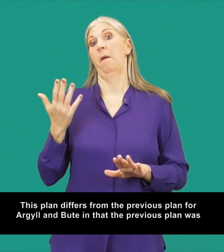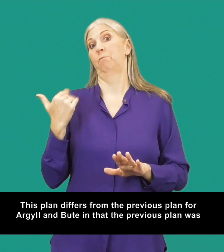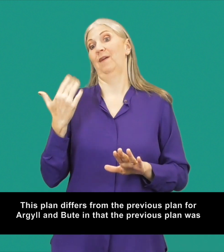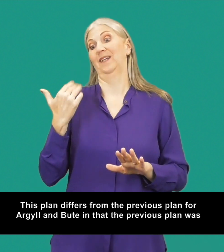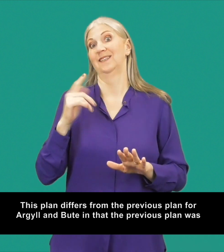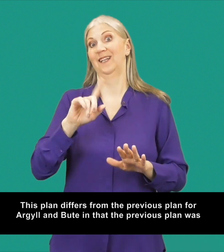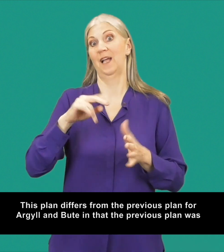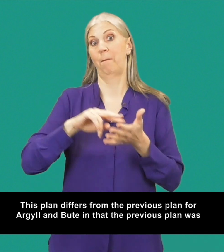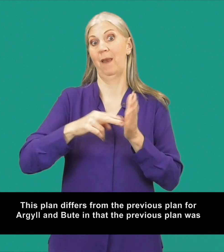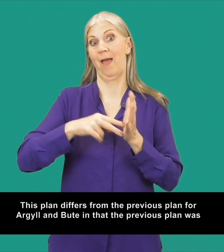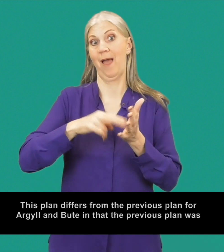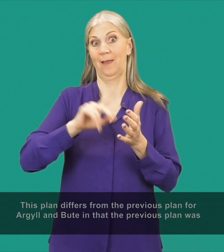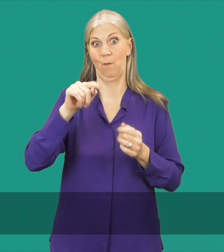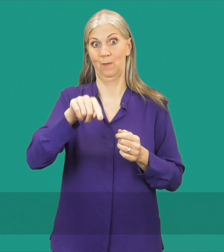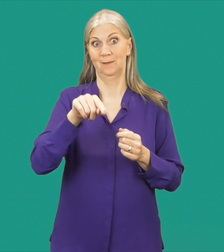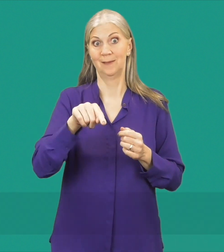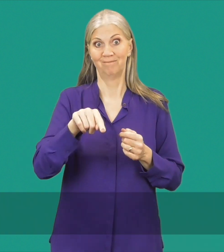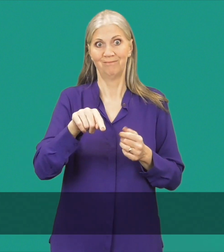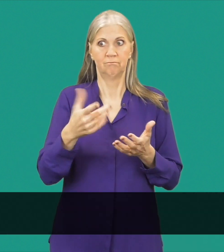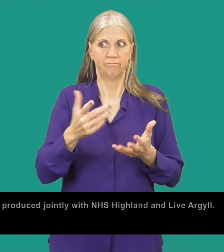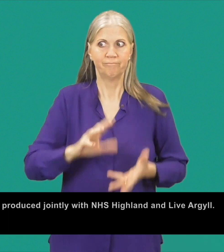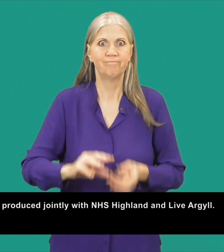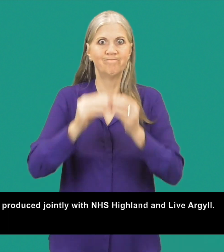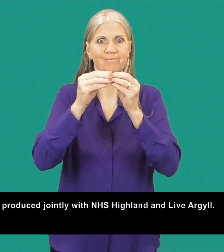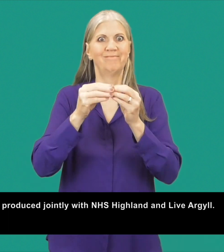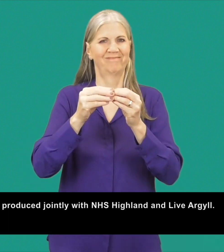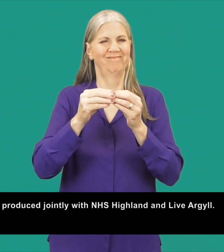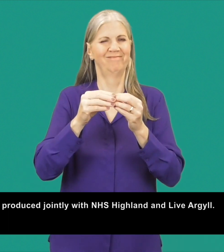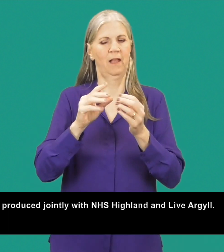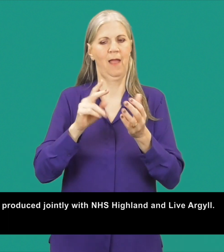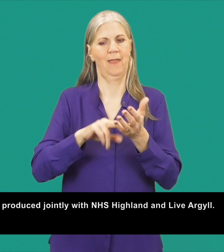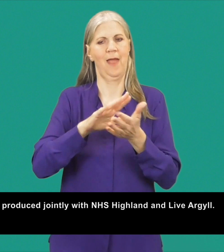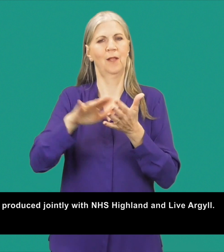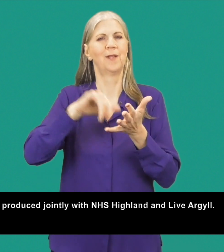was produced jointly with NHS Highland and Live Argyll.